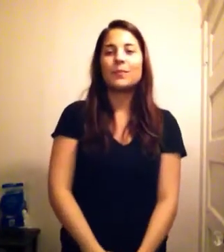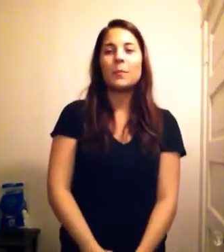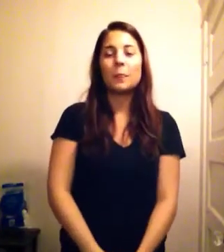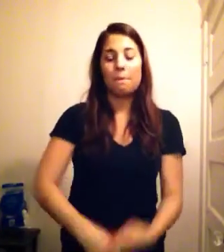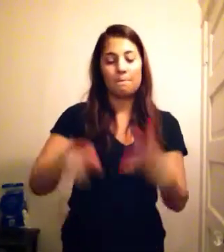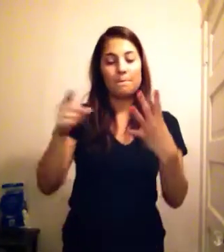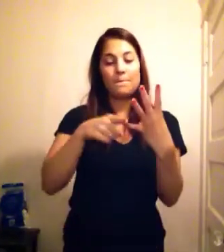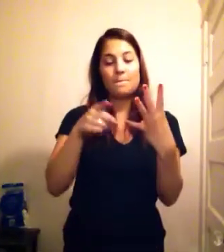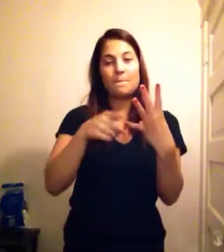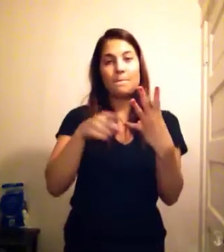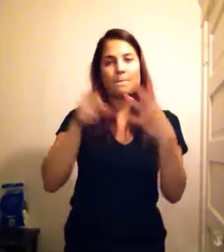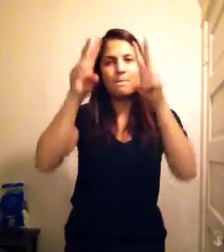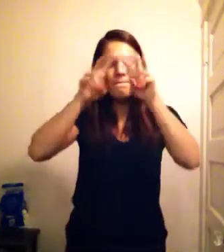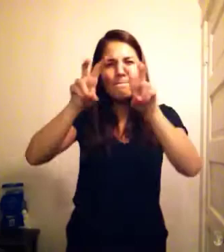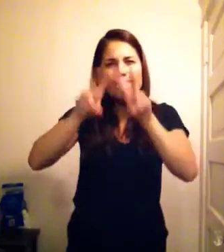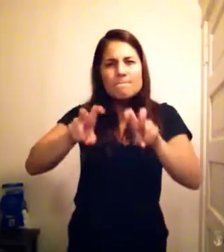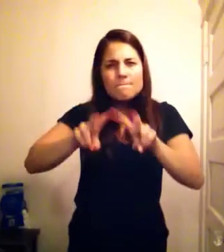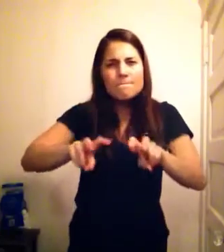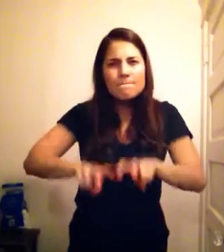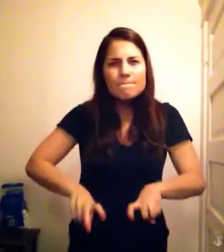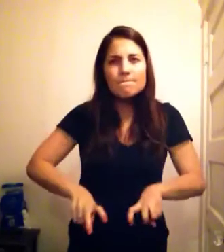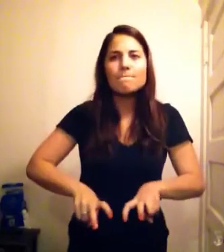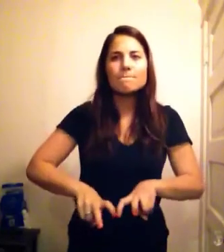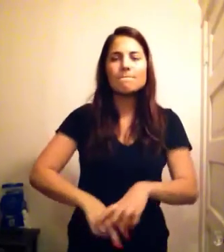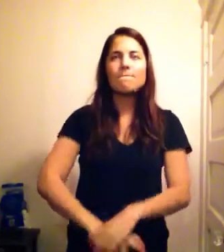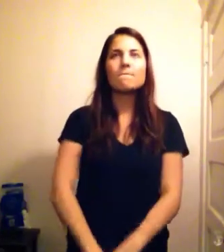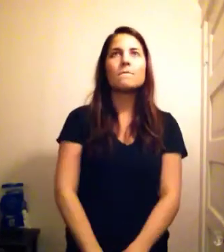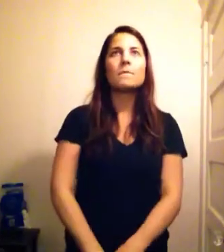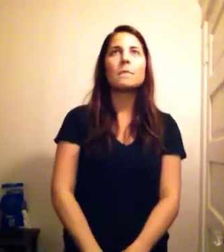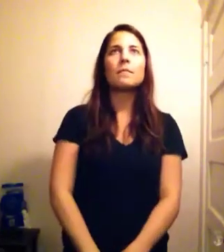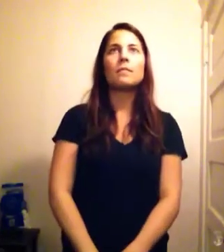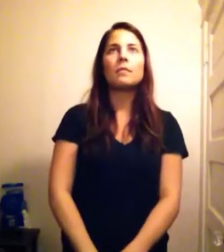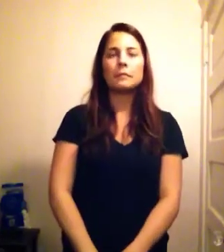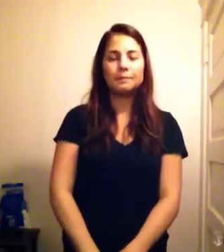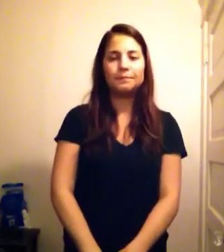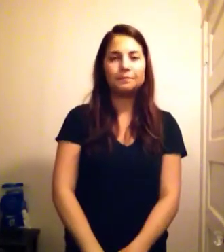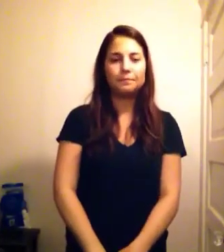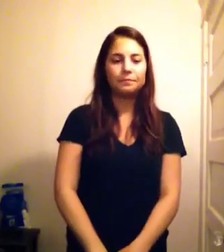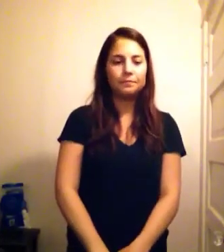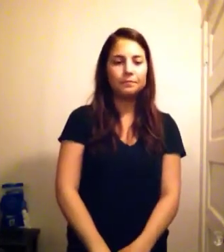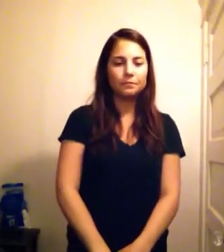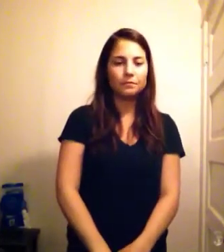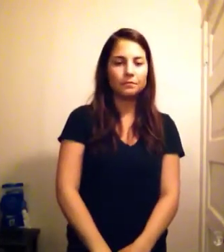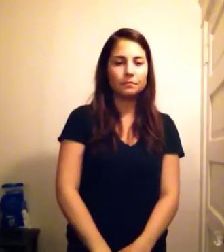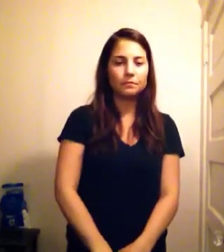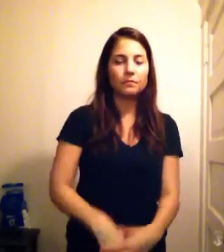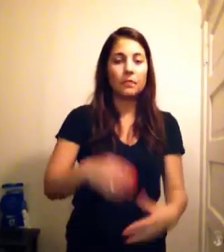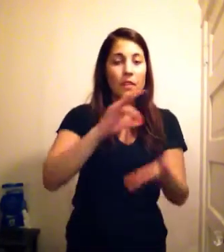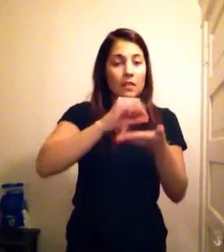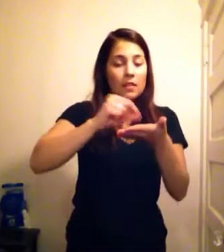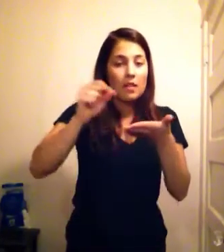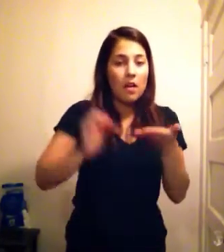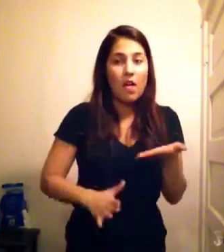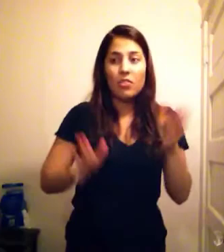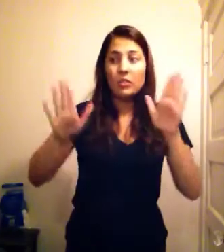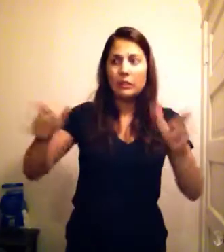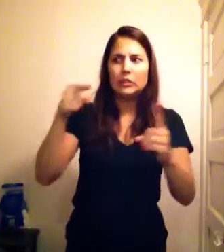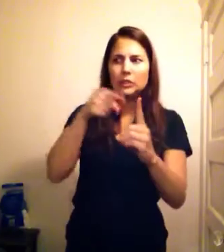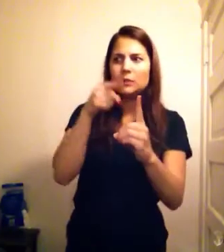evaluation. As you look at what the author seemed to be trying to say, were they successful in saying it? How could they have been more clear